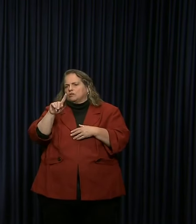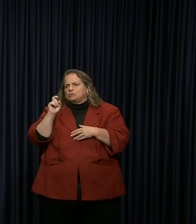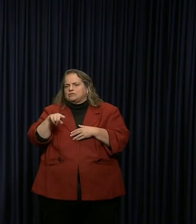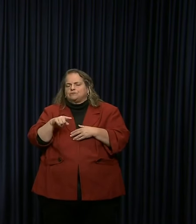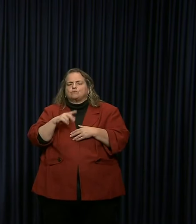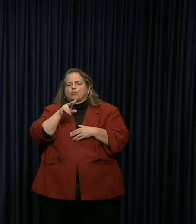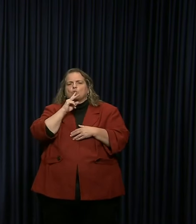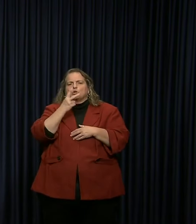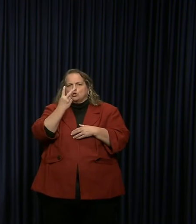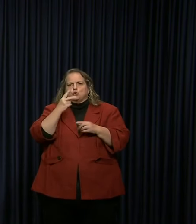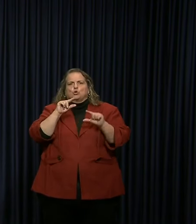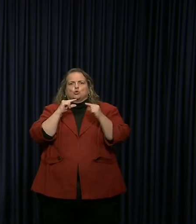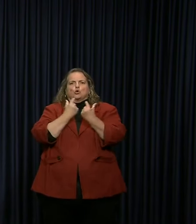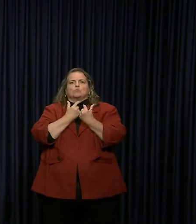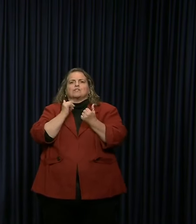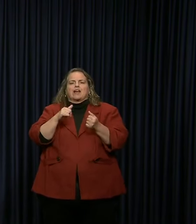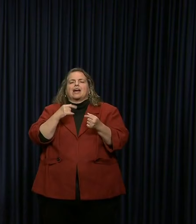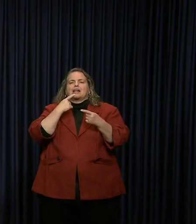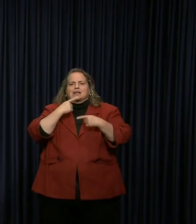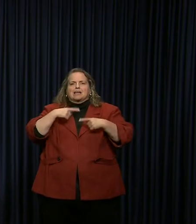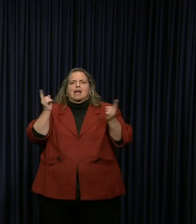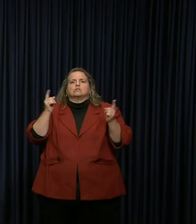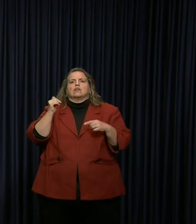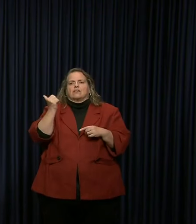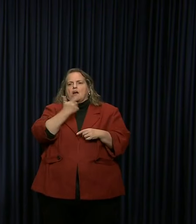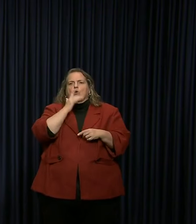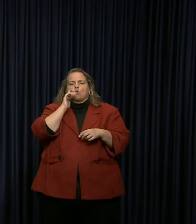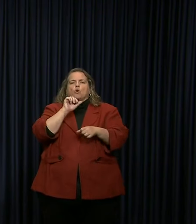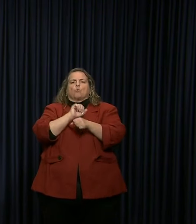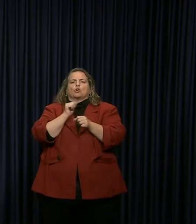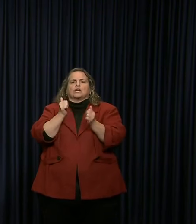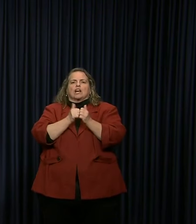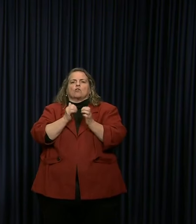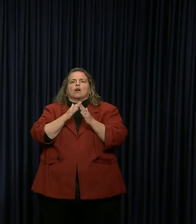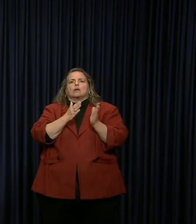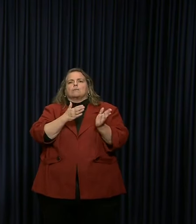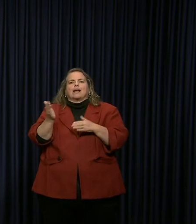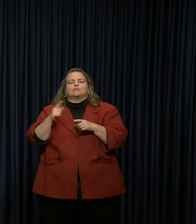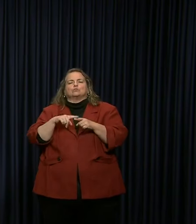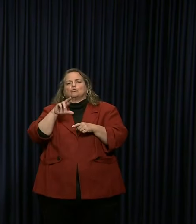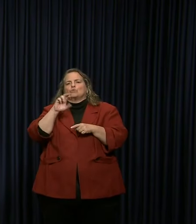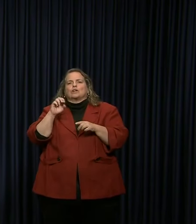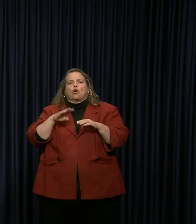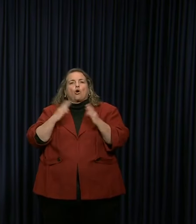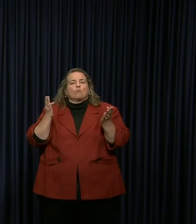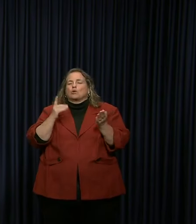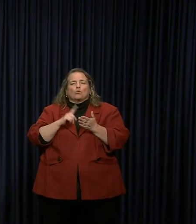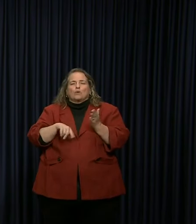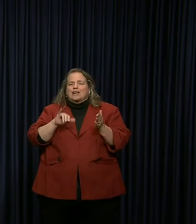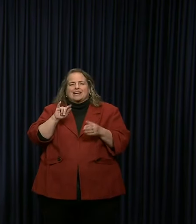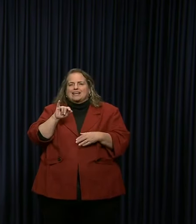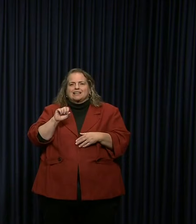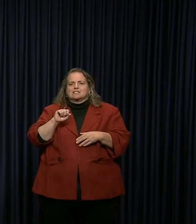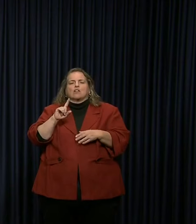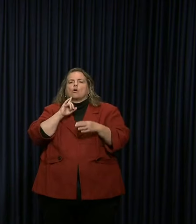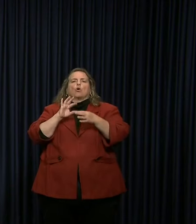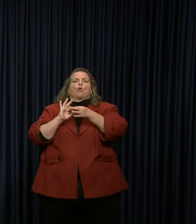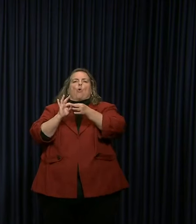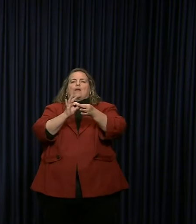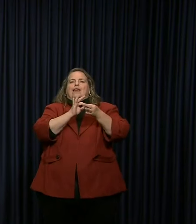2 groups that announced that they'd all be working together on what they call plans to reopen, which are, but what they really are is